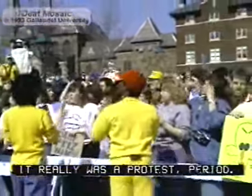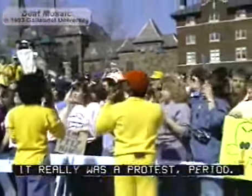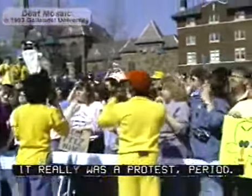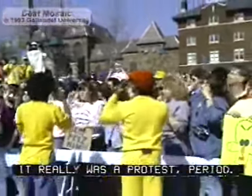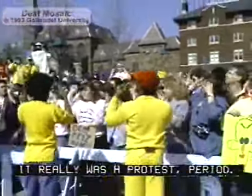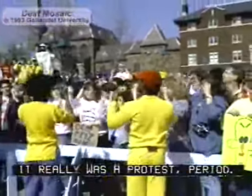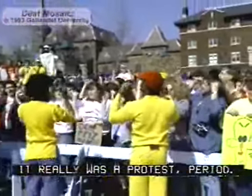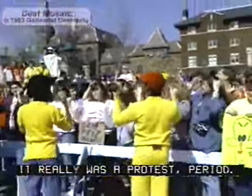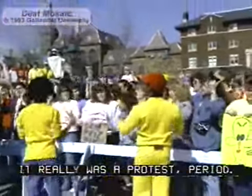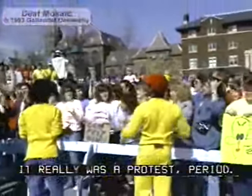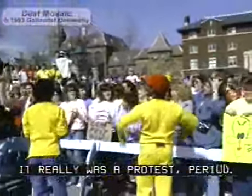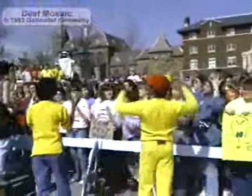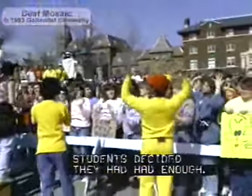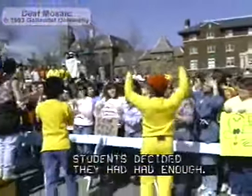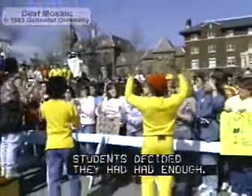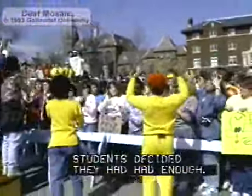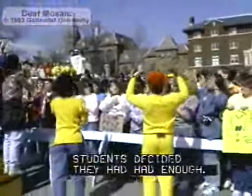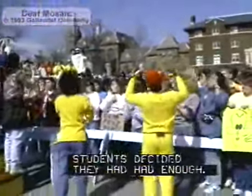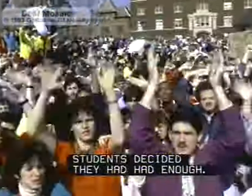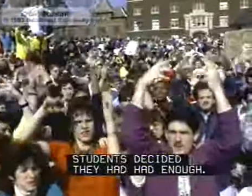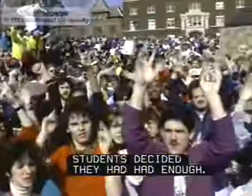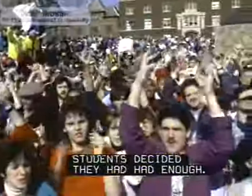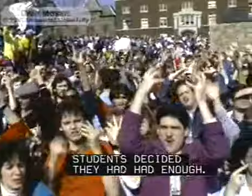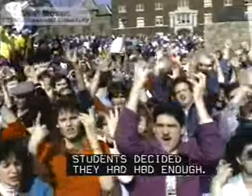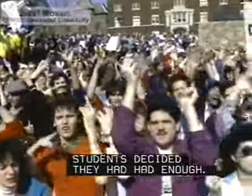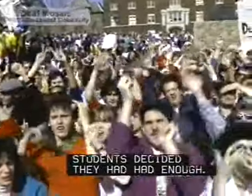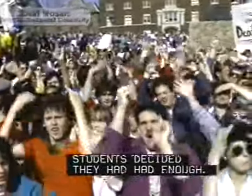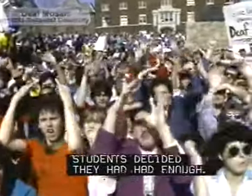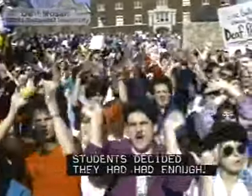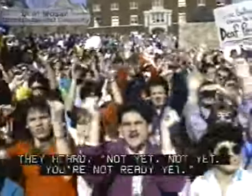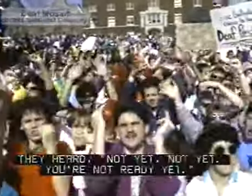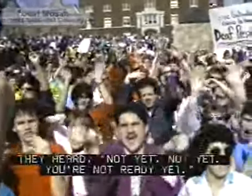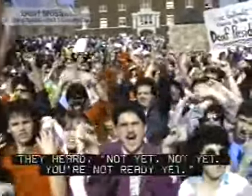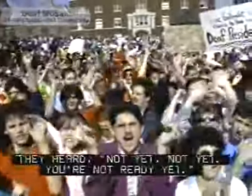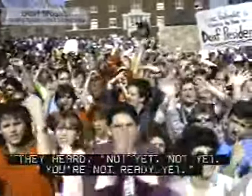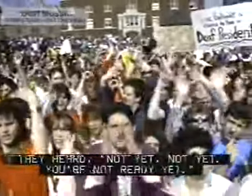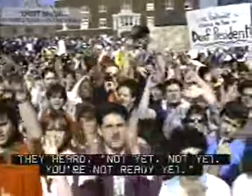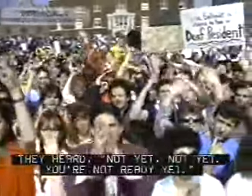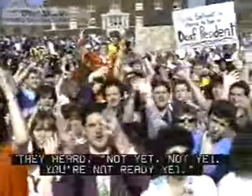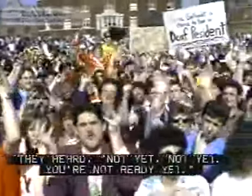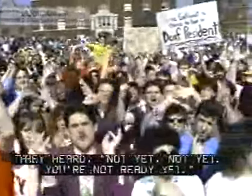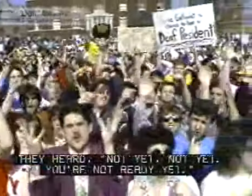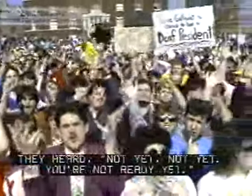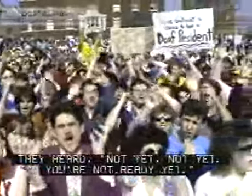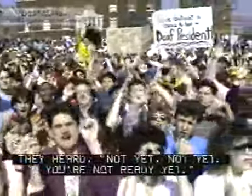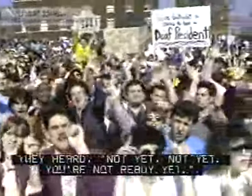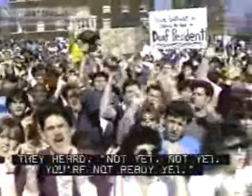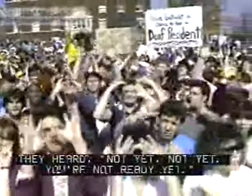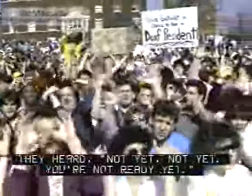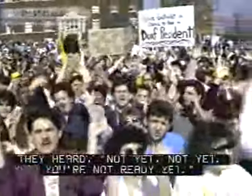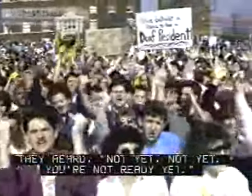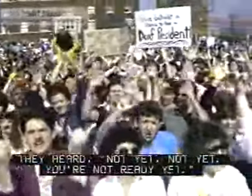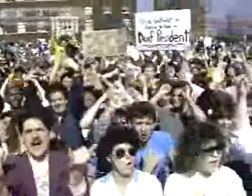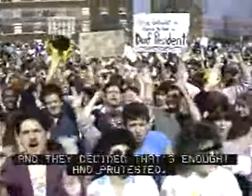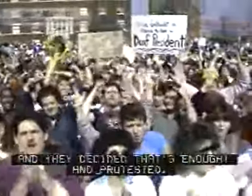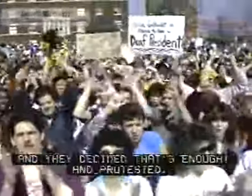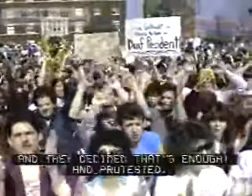protest period. Students decided they had enough, that they heard, not yet, you're not ready yet, and they